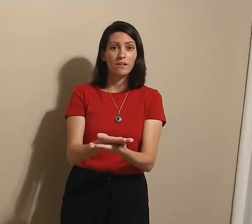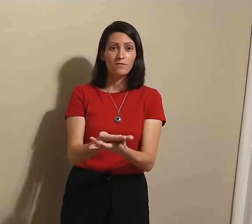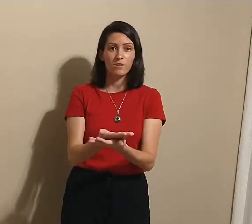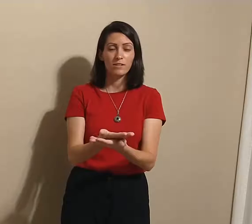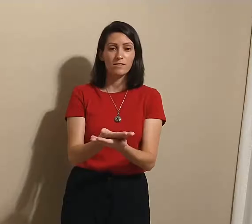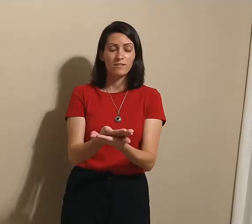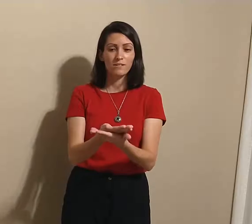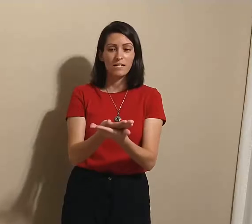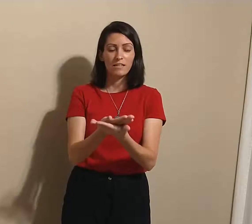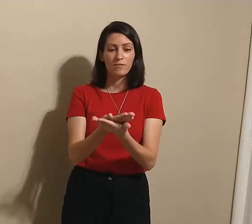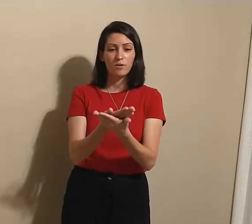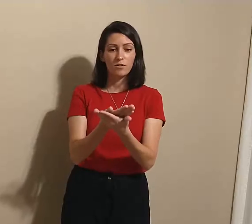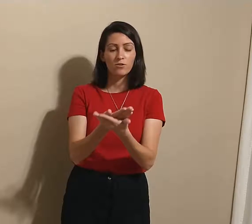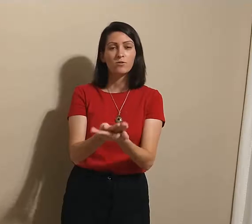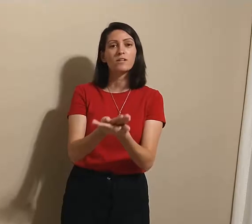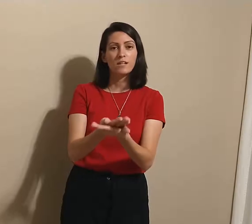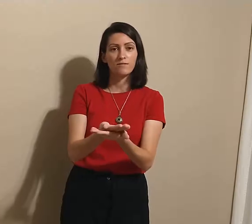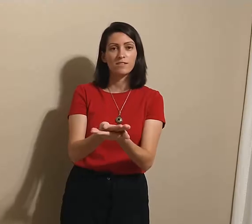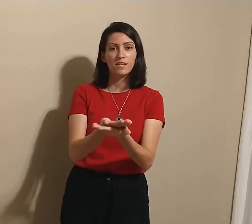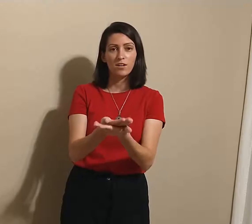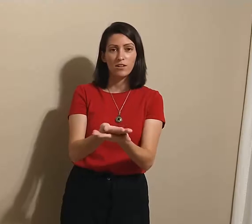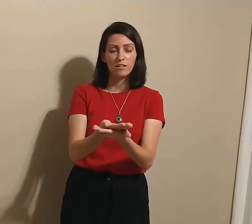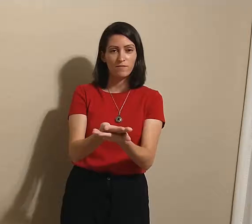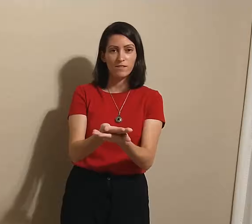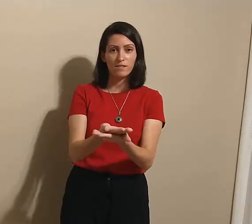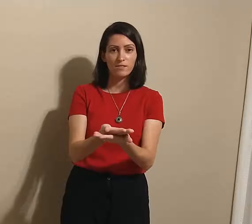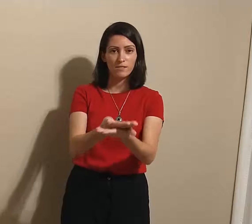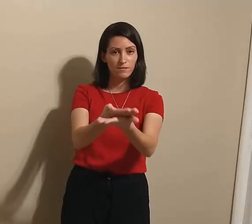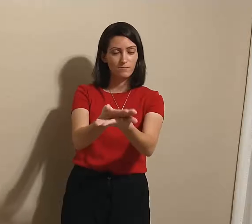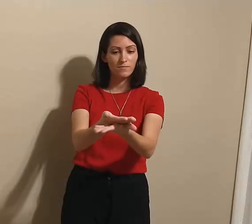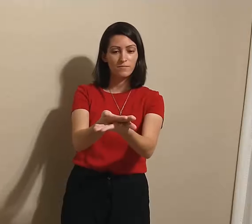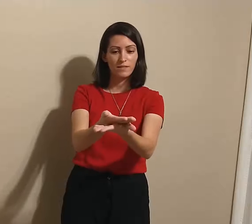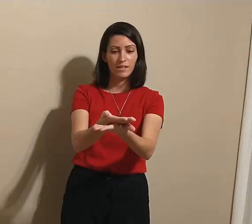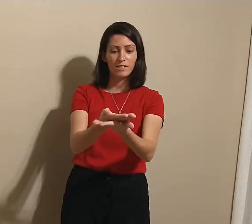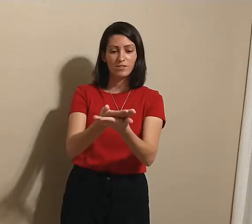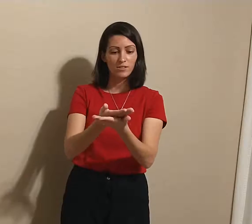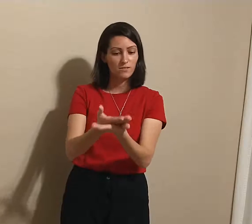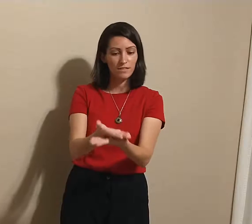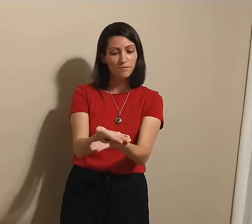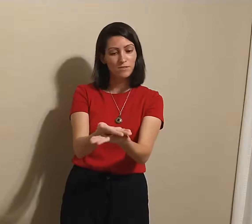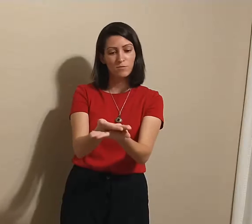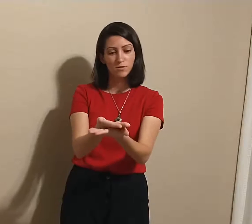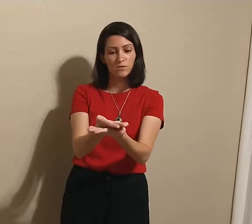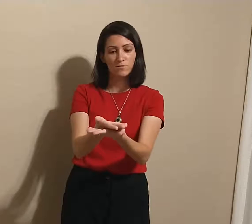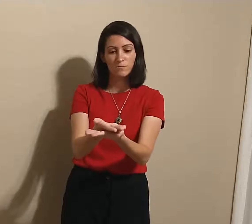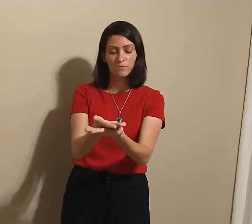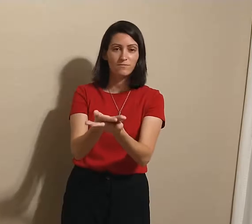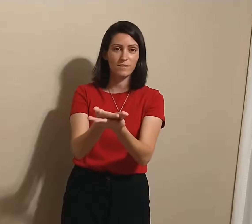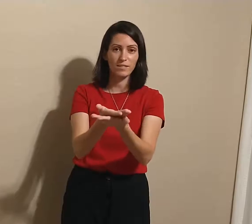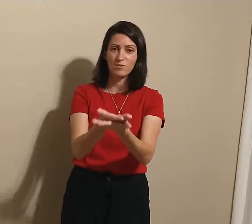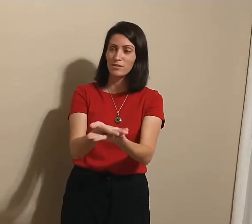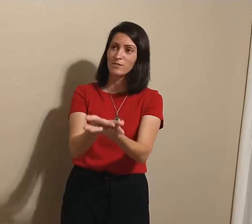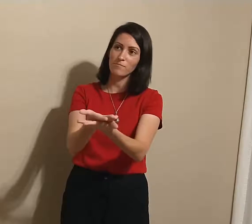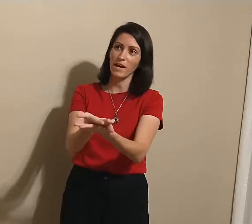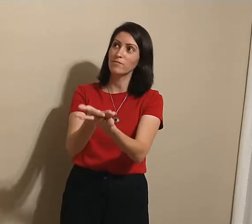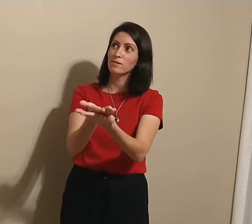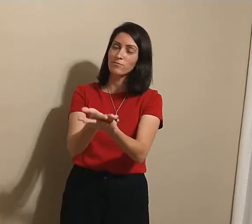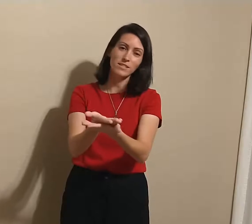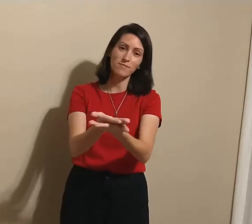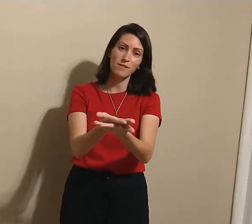of is I think of all the good gifts that God gives us. And He just gives them to you. And you just have to receive